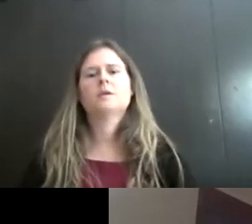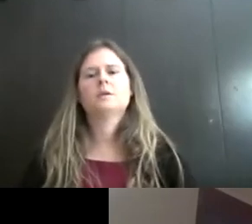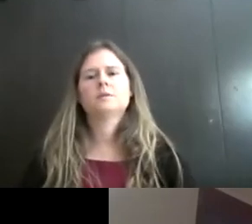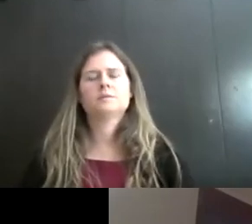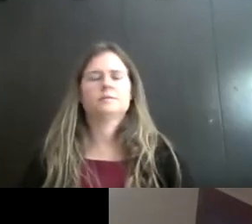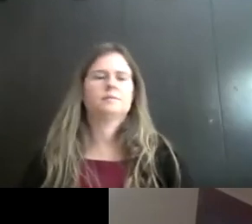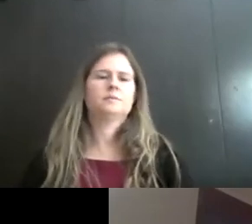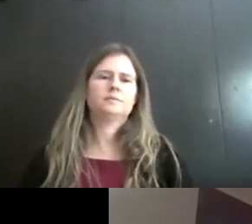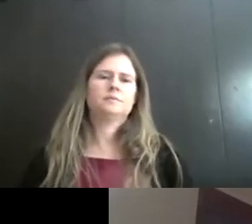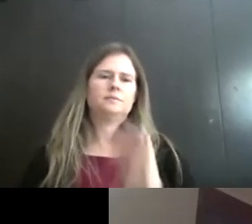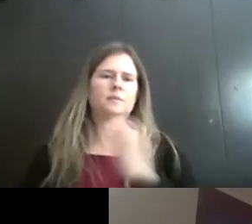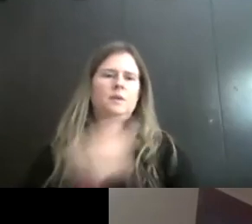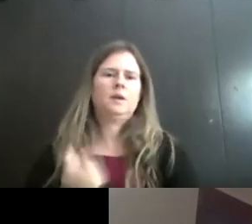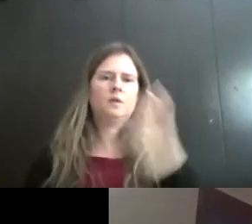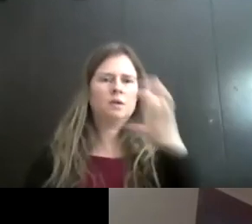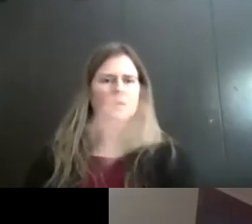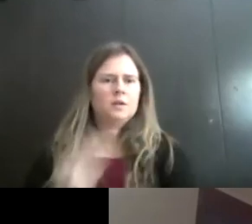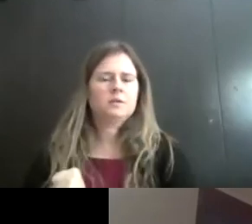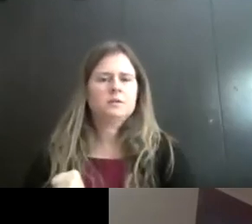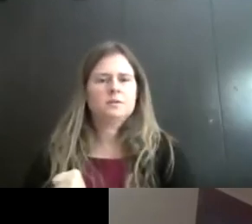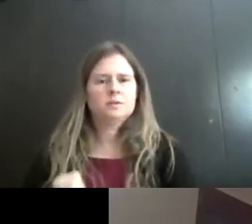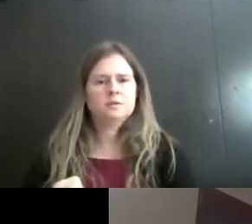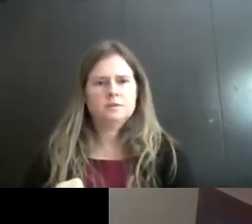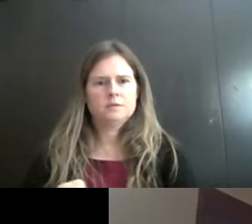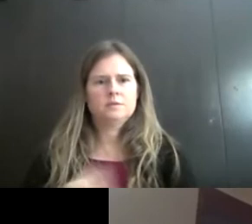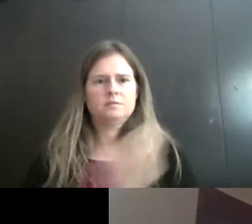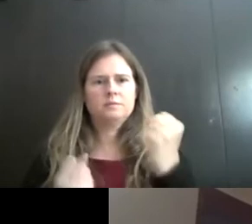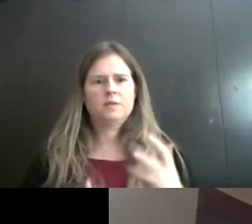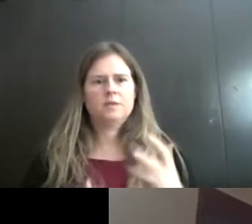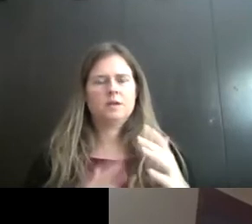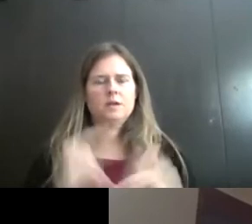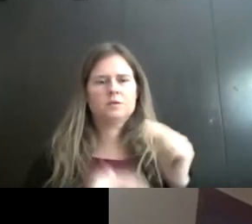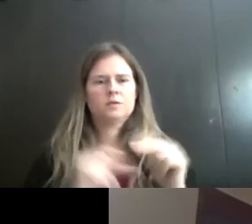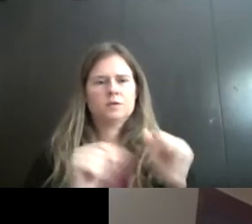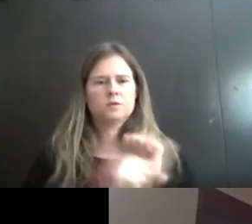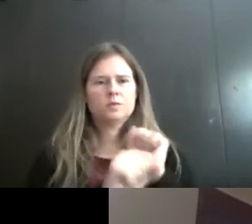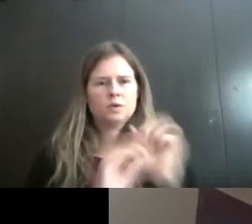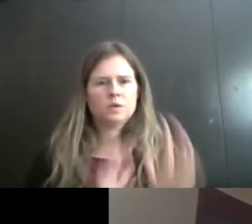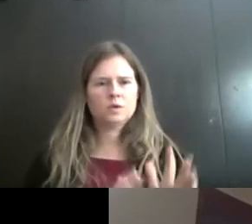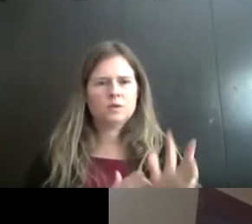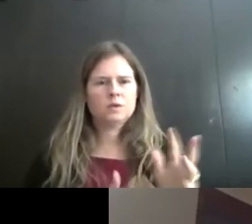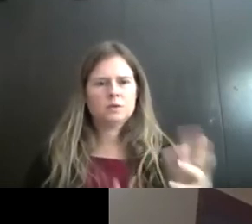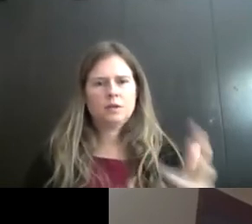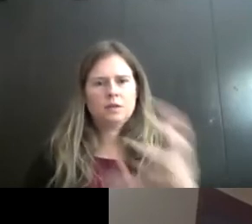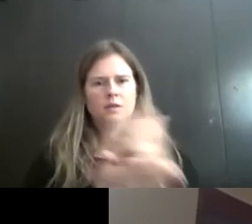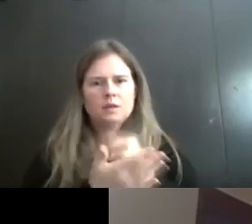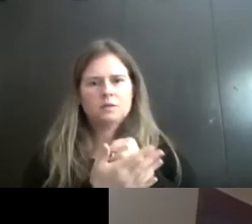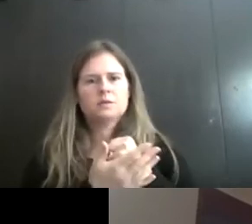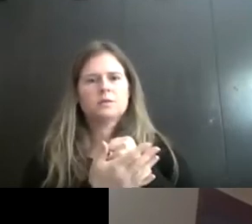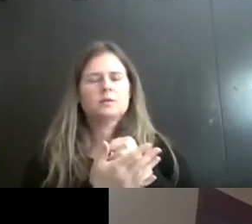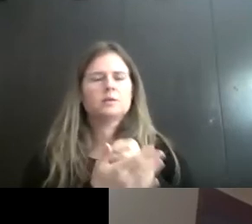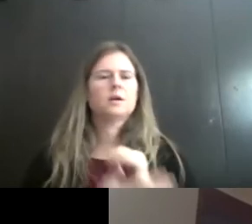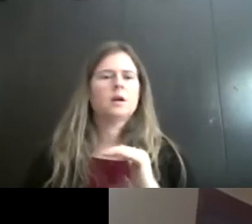is there's many construction workers that took home many stone bowls and pestles